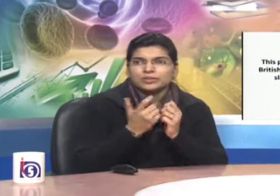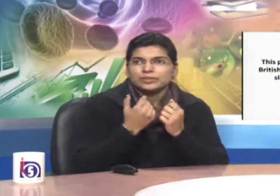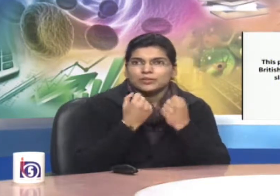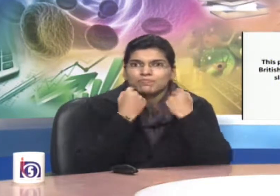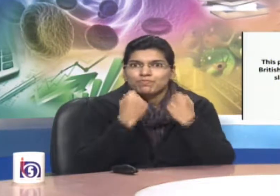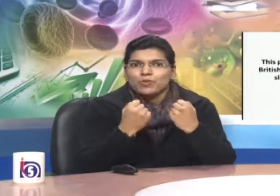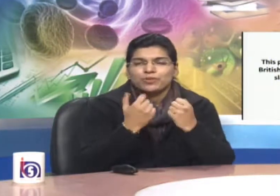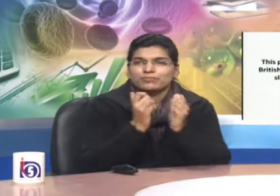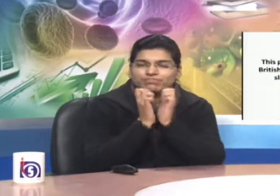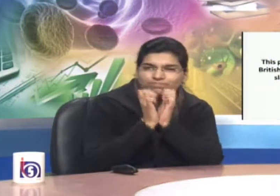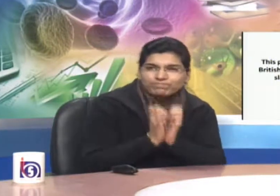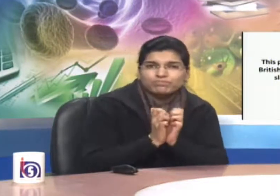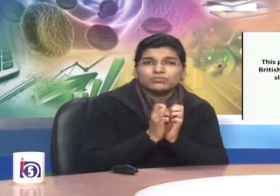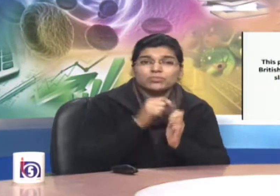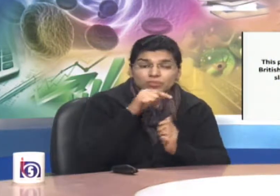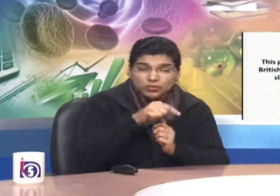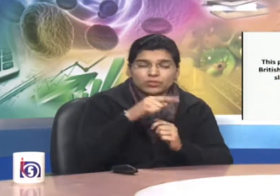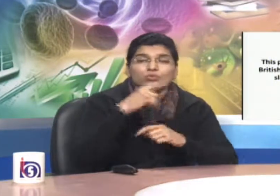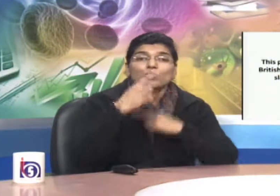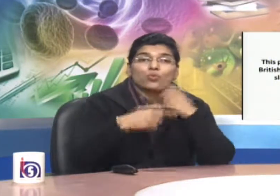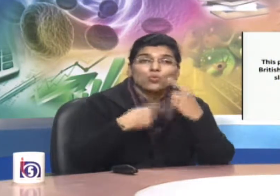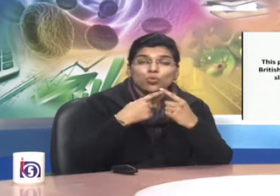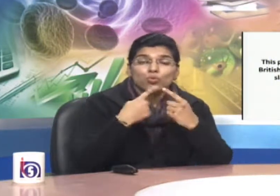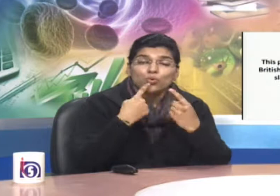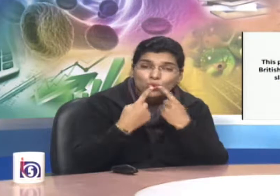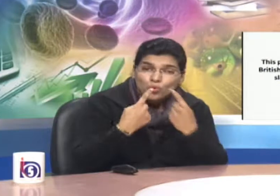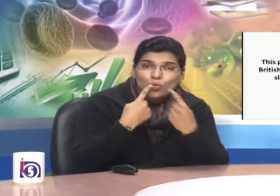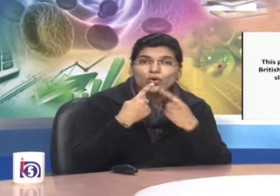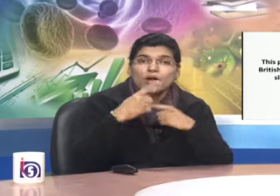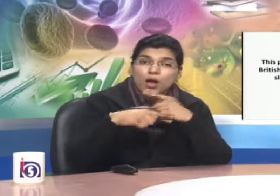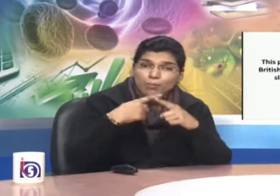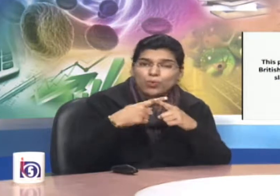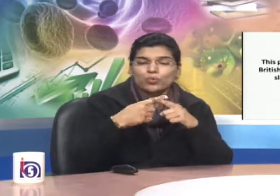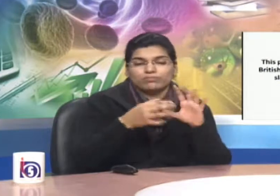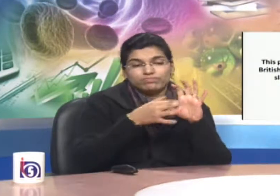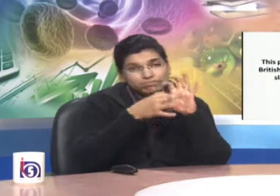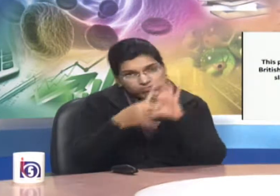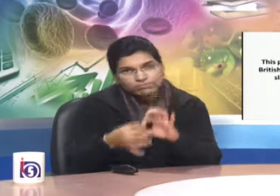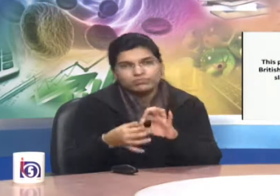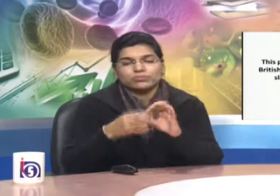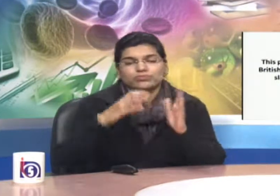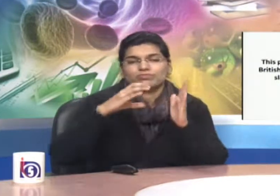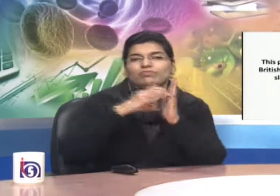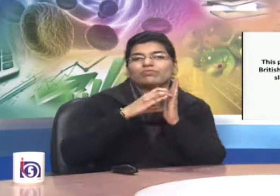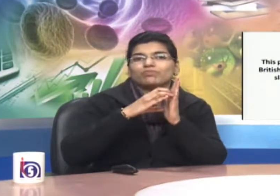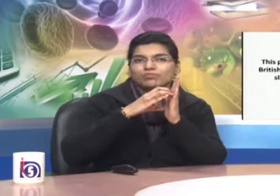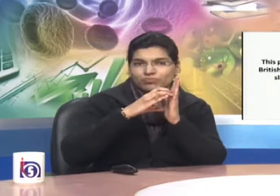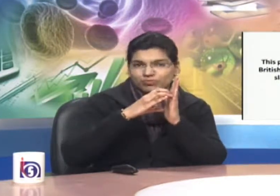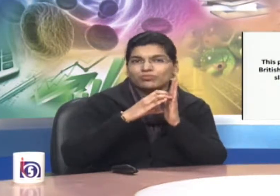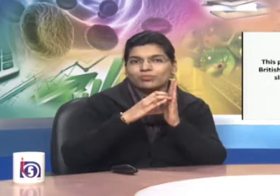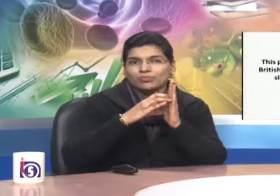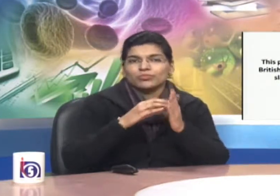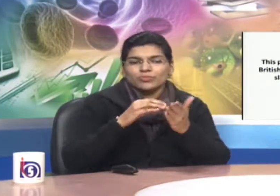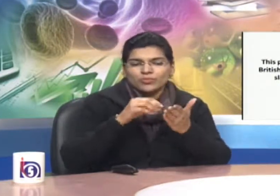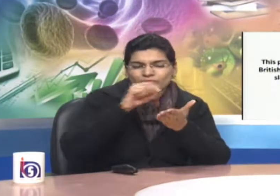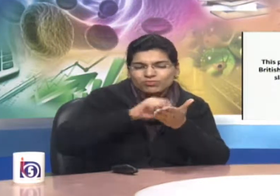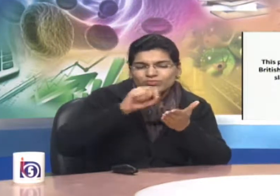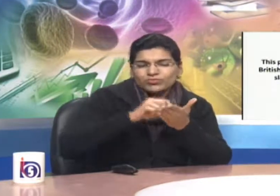and we were slaves to a foreign power.